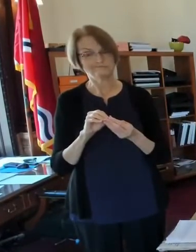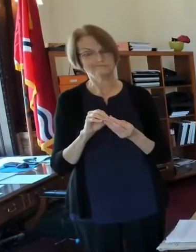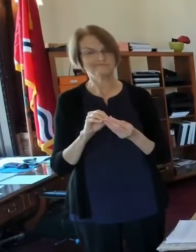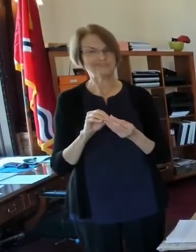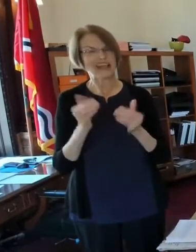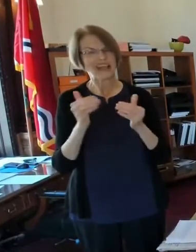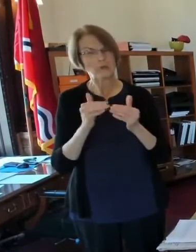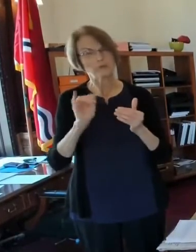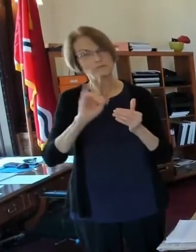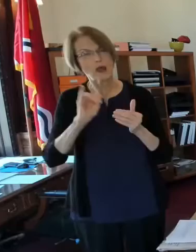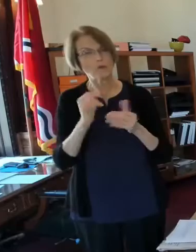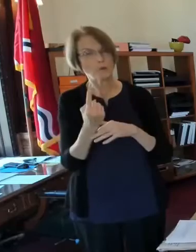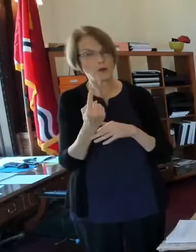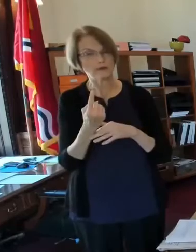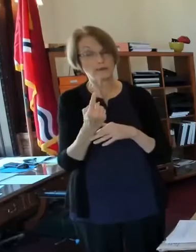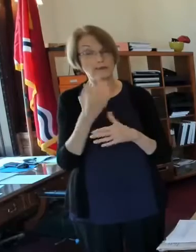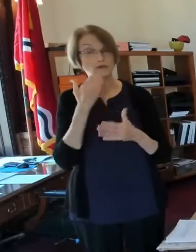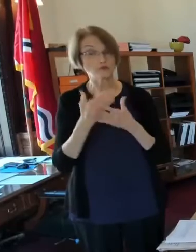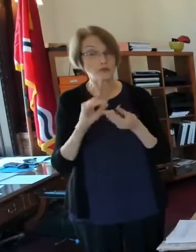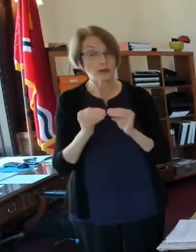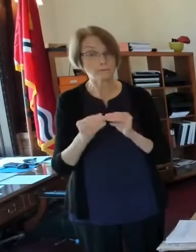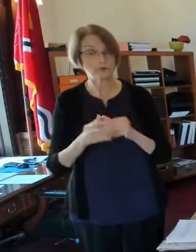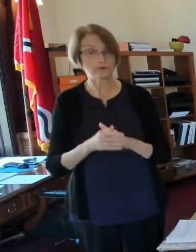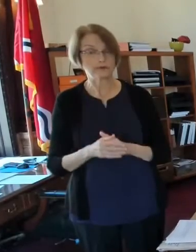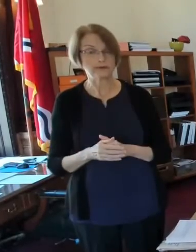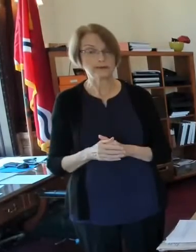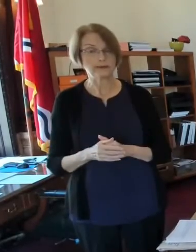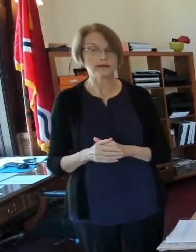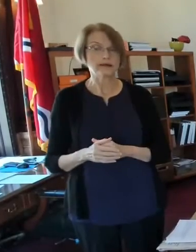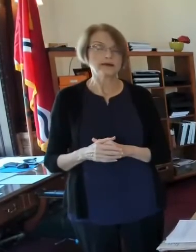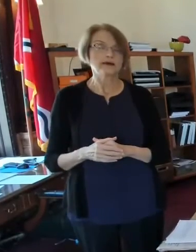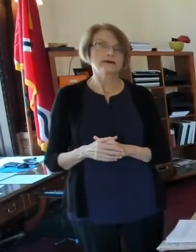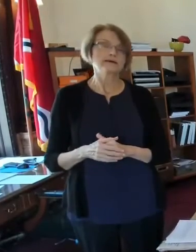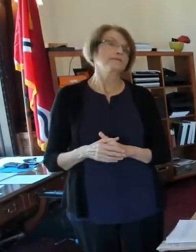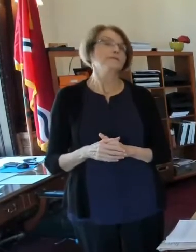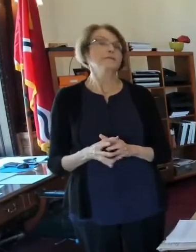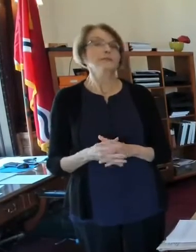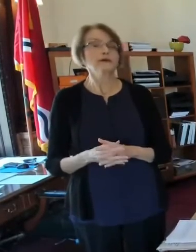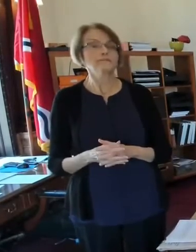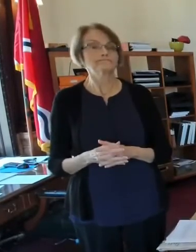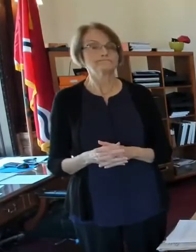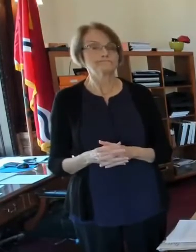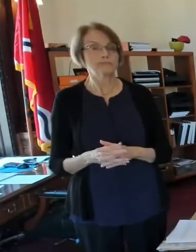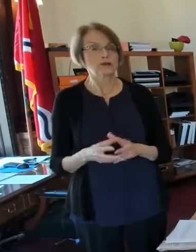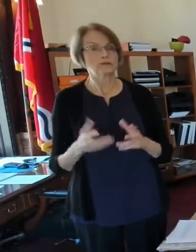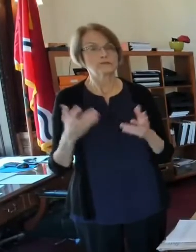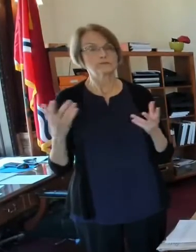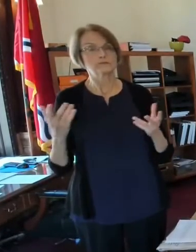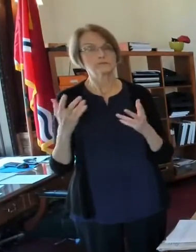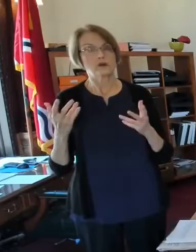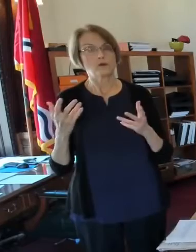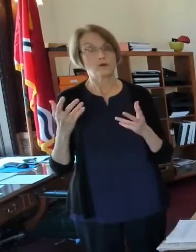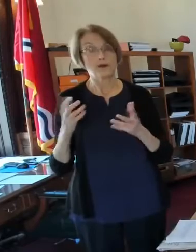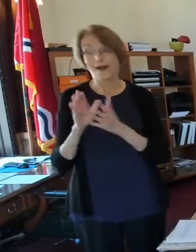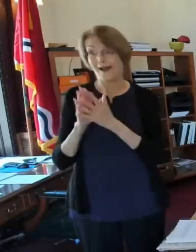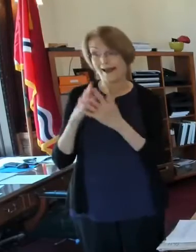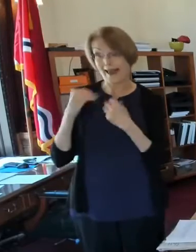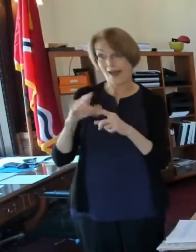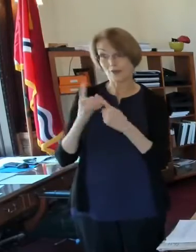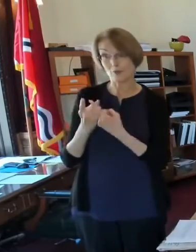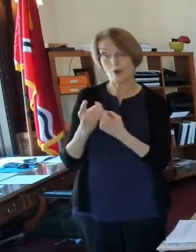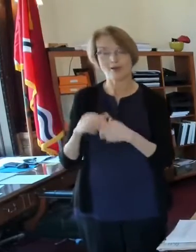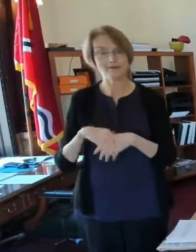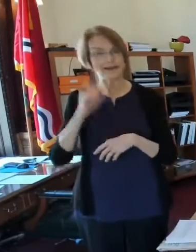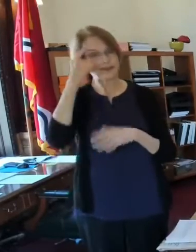So that's good. You know, it's not that the health department has done anything to make that happen,